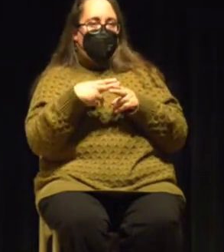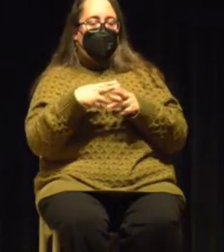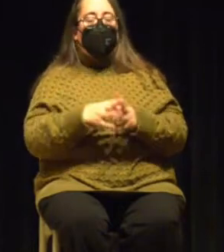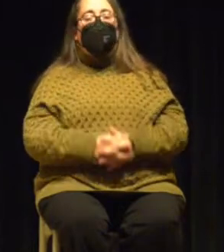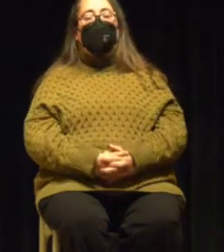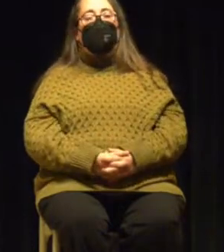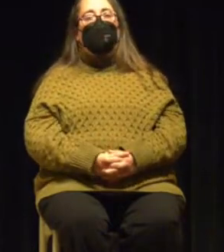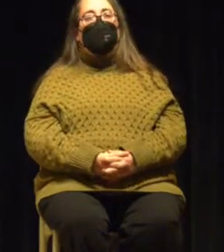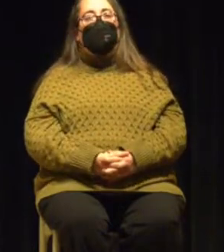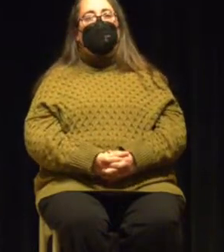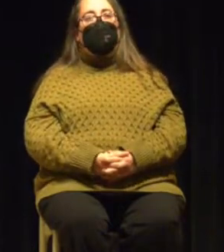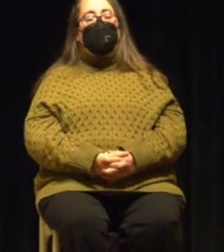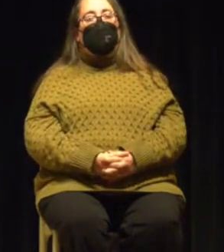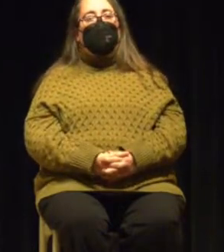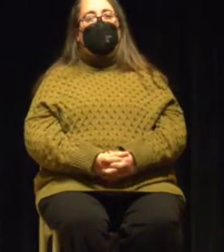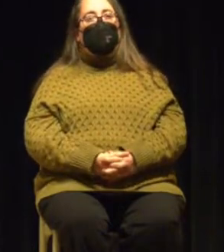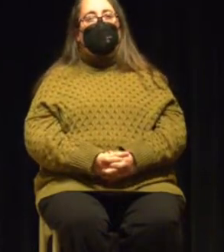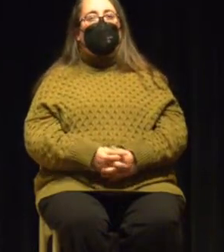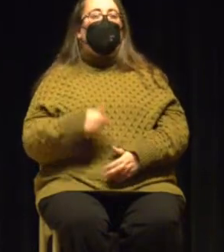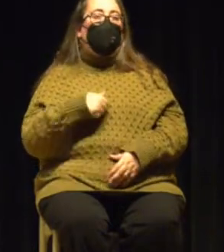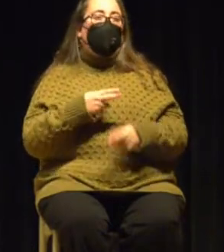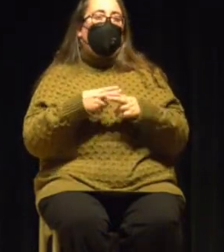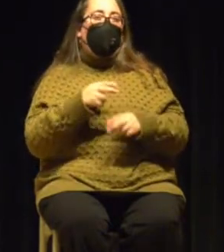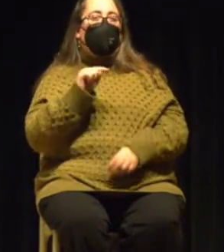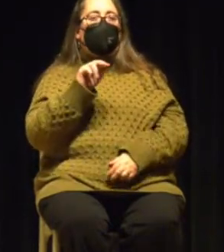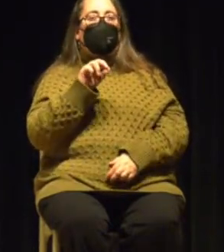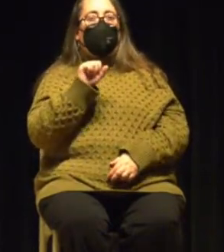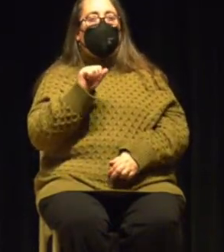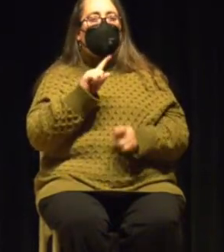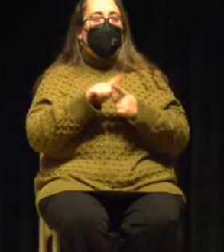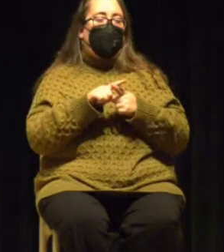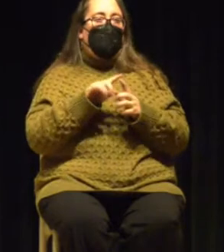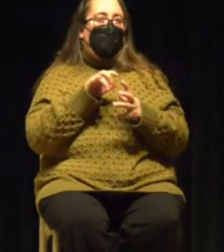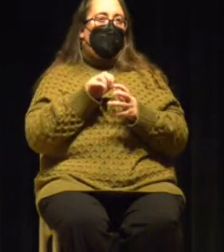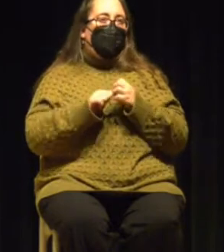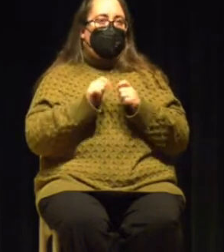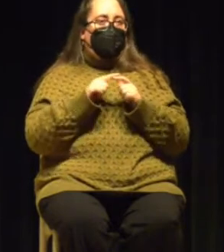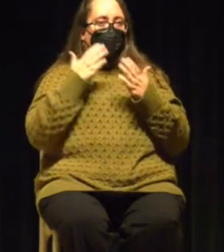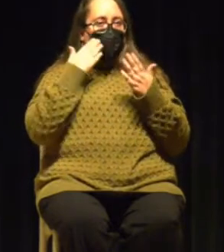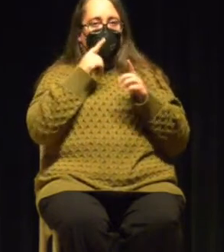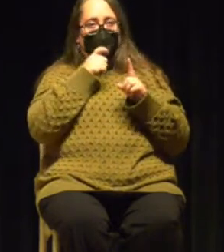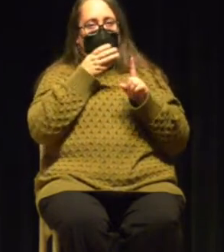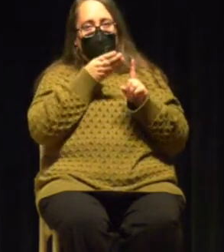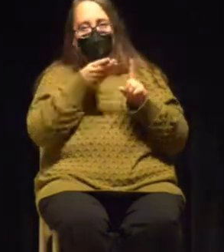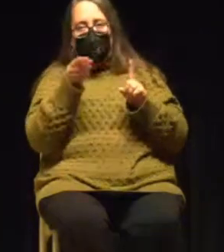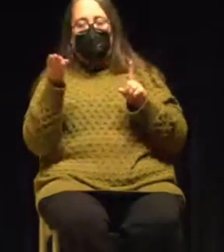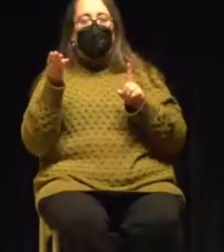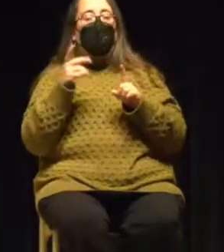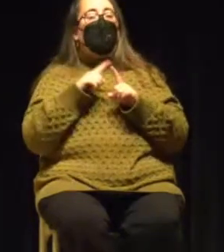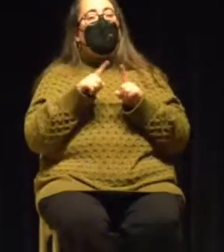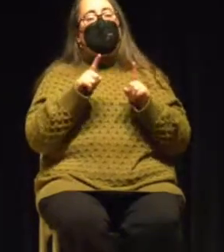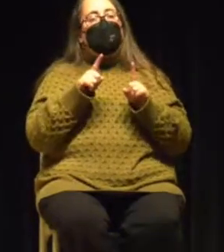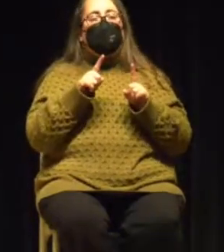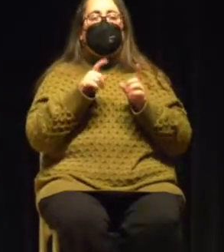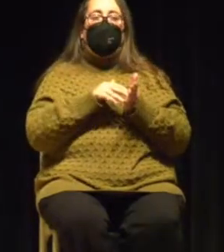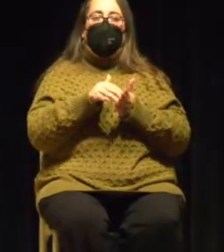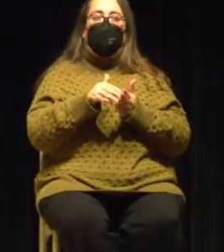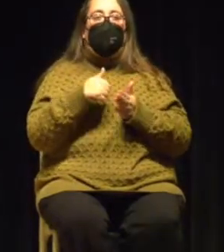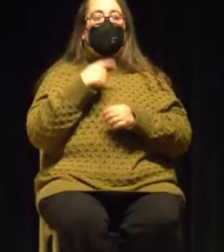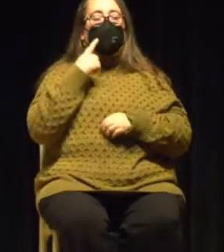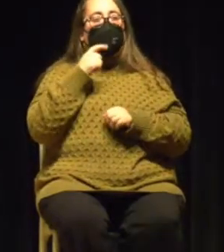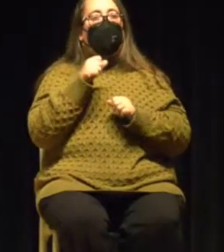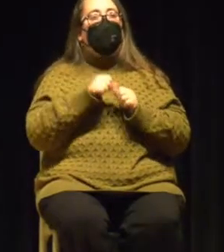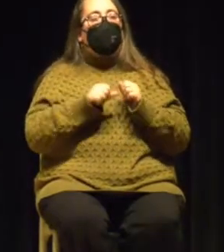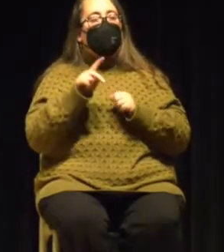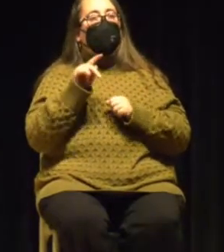And we call them trolls when they just kind of attack you and you don't really know who they are. But it's not uncommon. I think almost every public